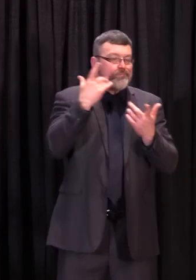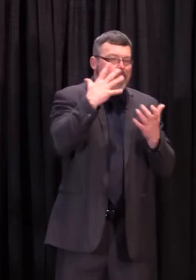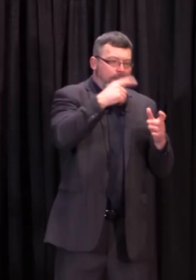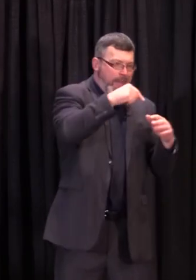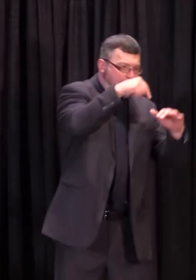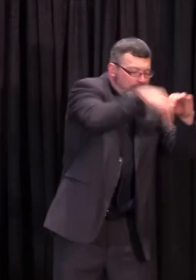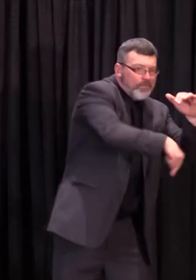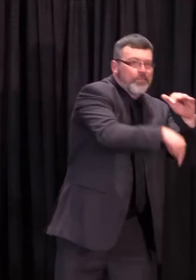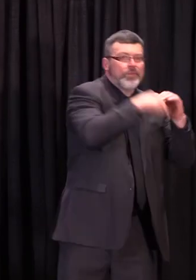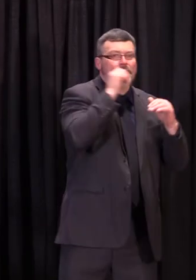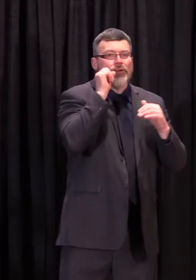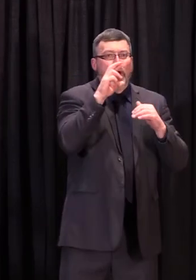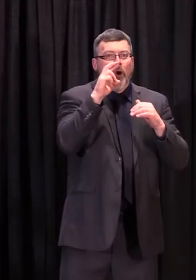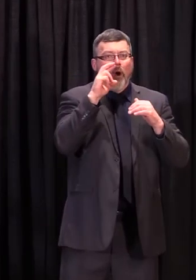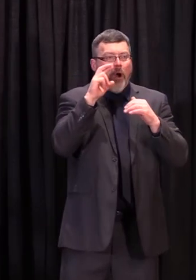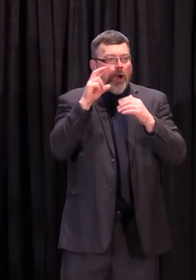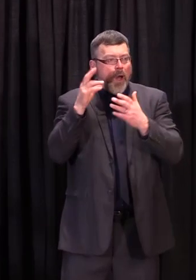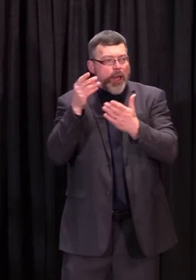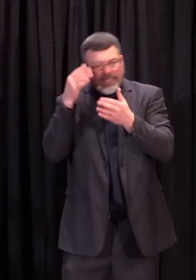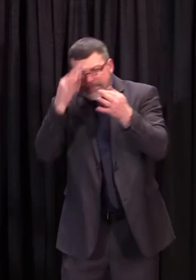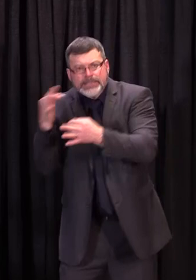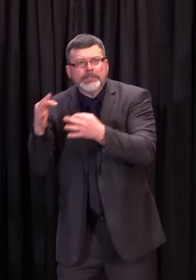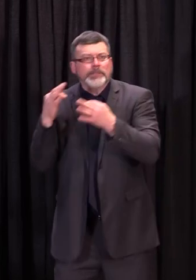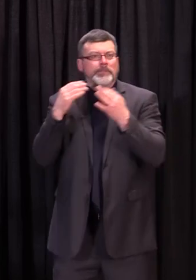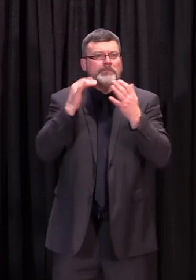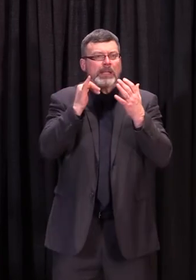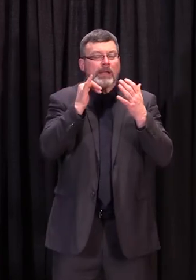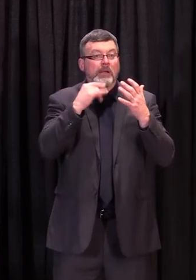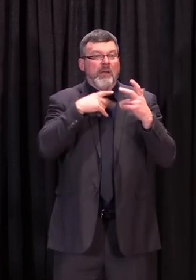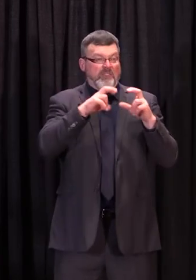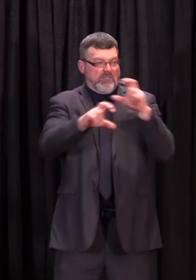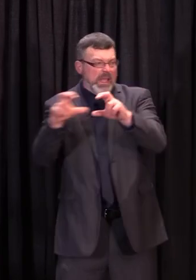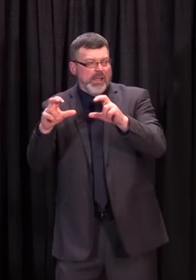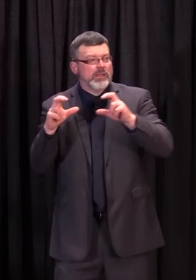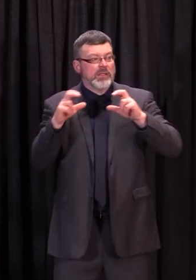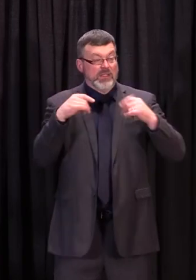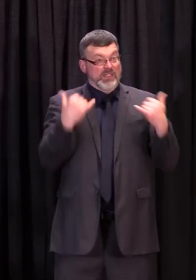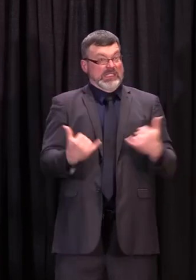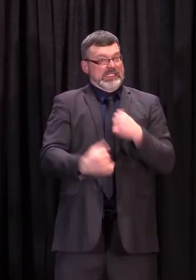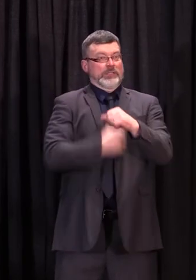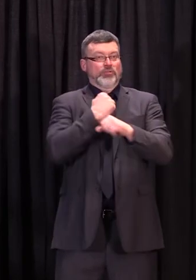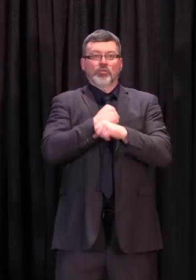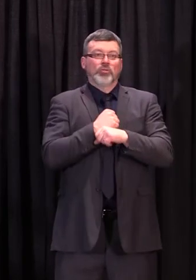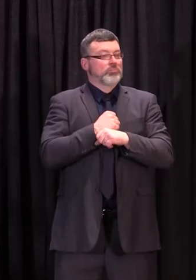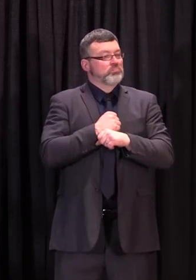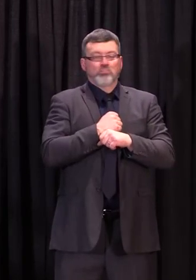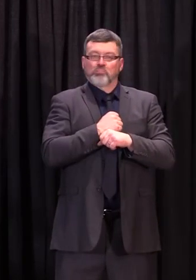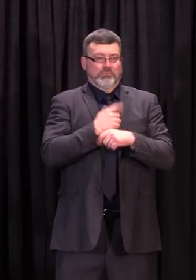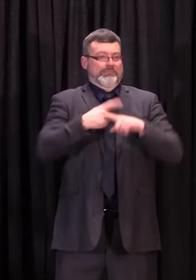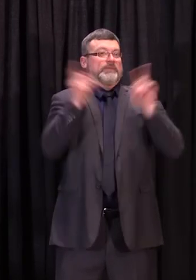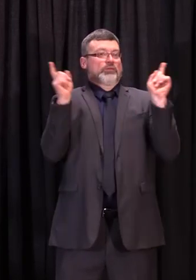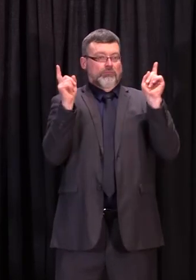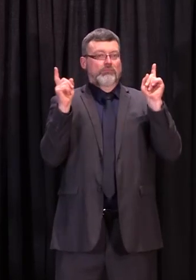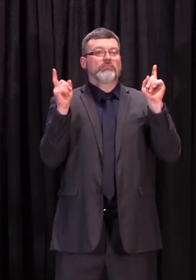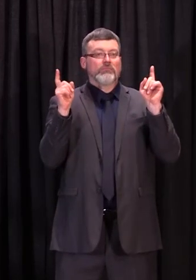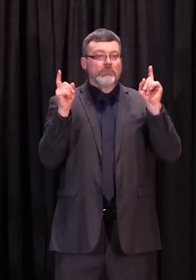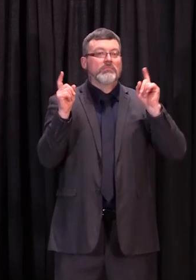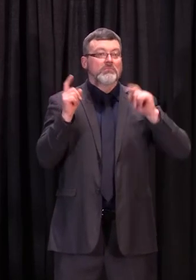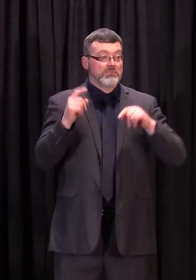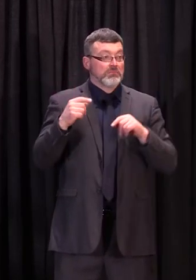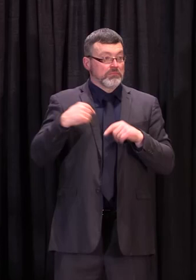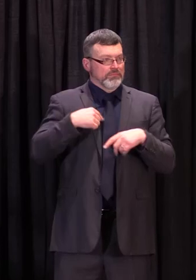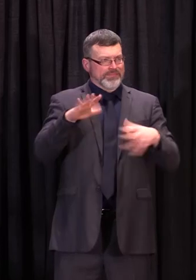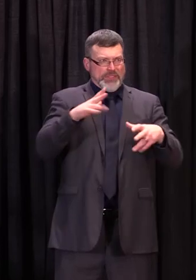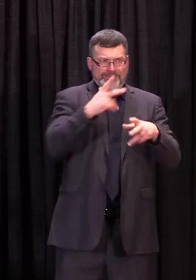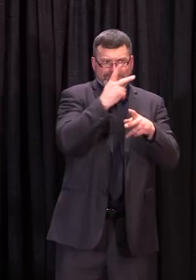our communities. But that's just not the case this year, because even after taking care of the